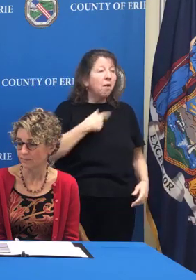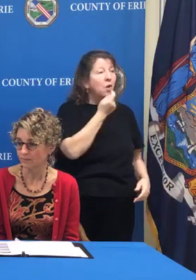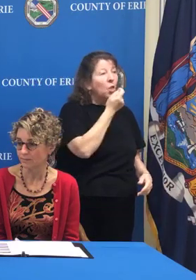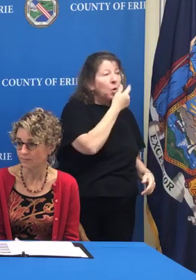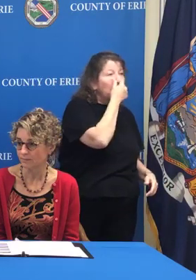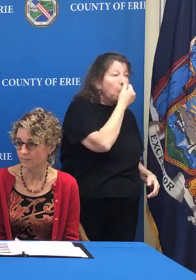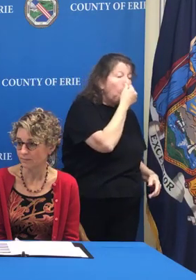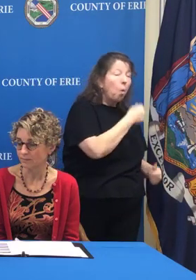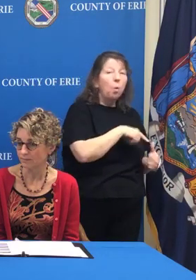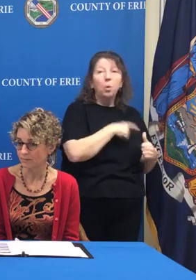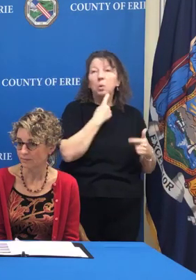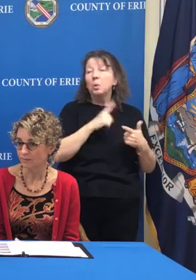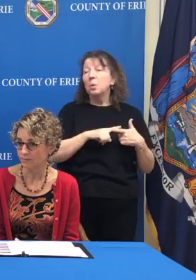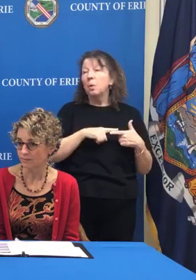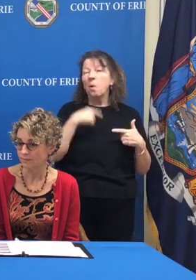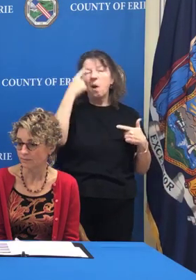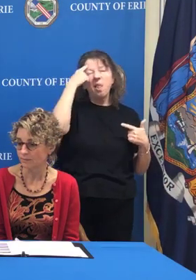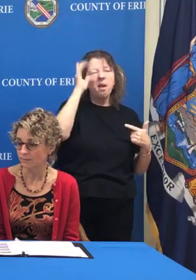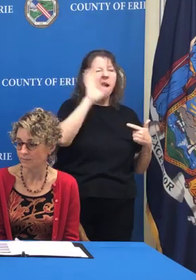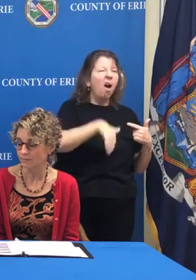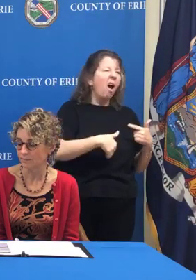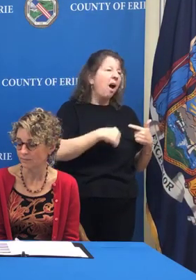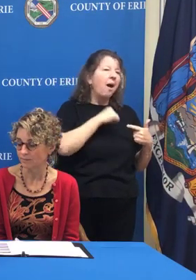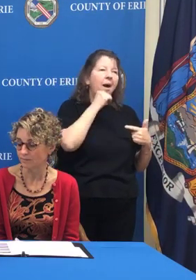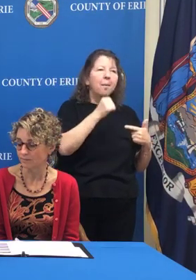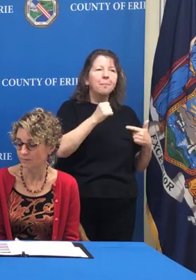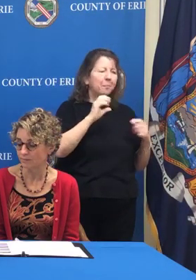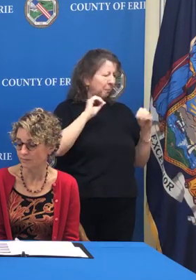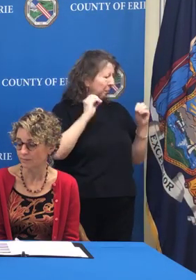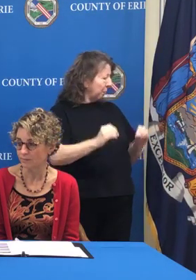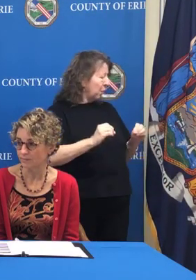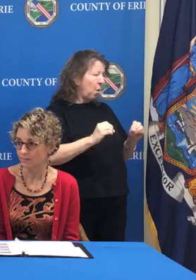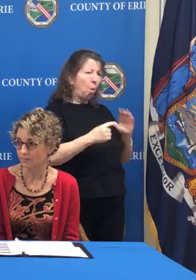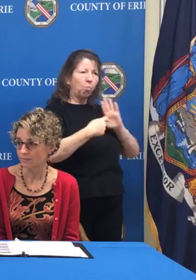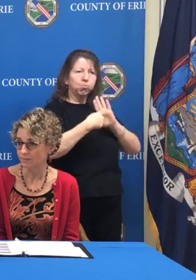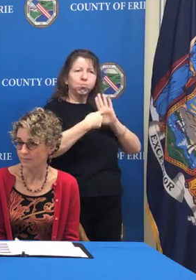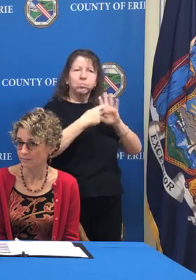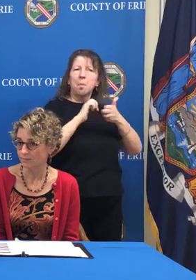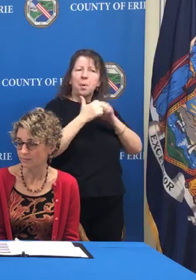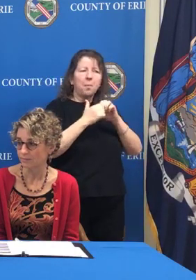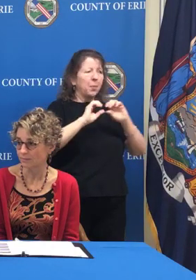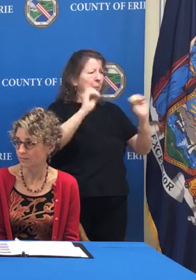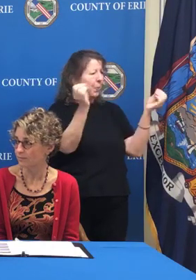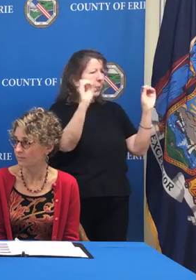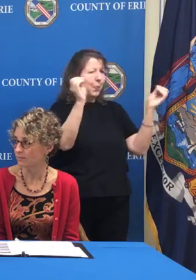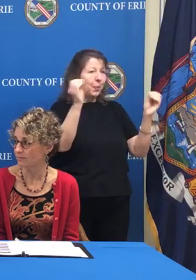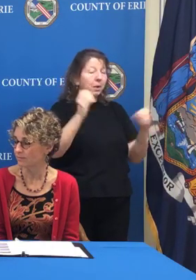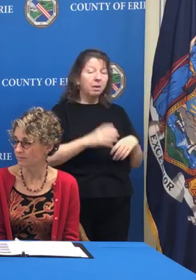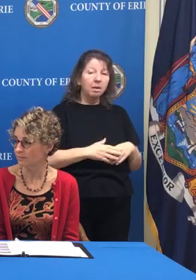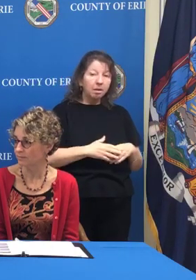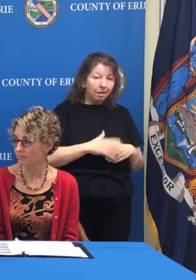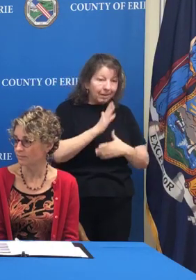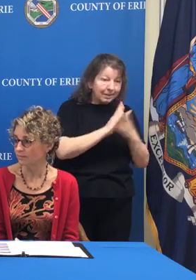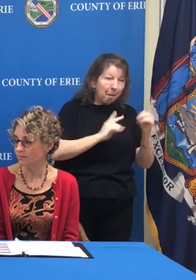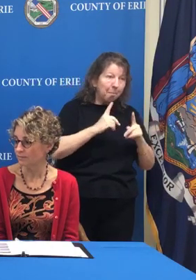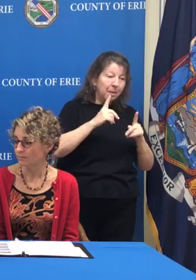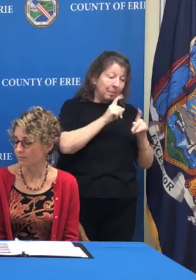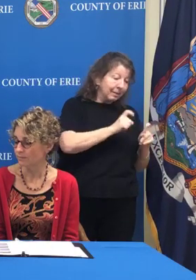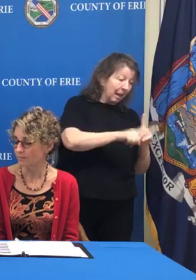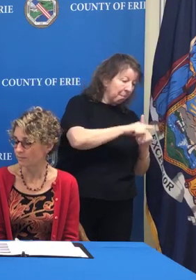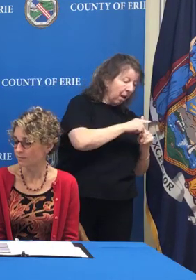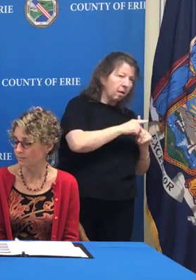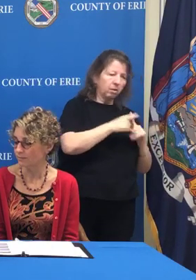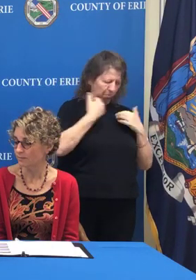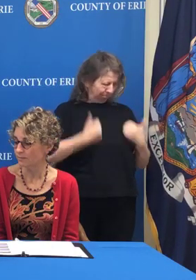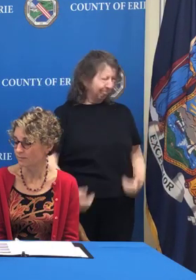or believe that they might not even be suffering from symptoms, because some people who have COVID-19 do not show symptoms.